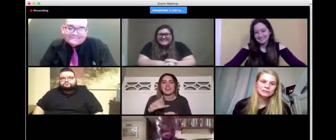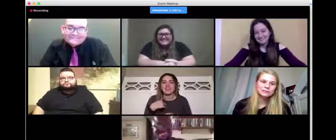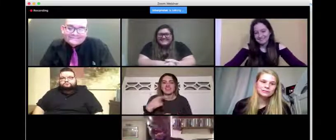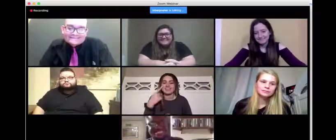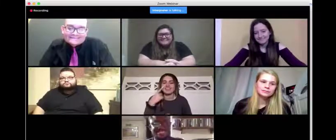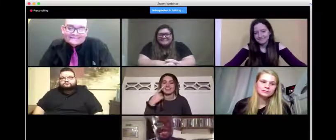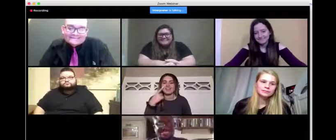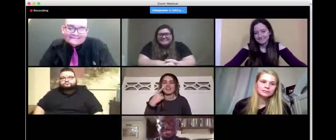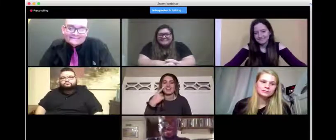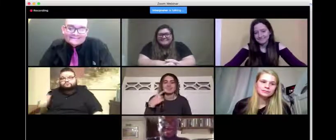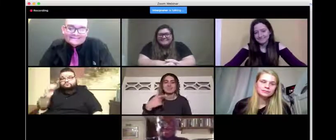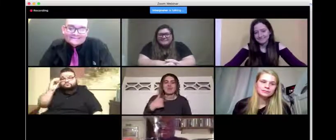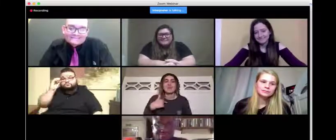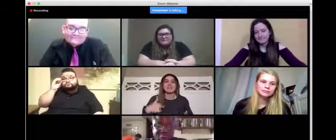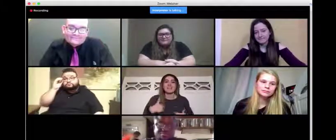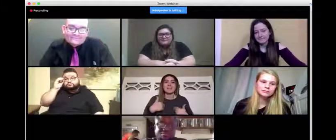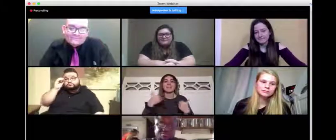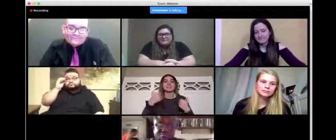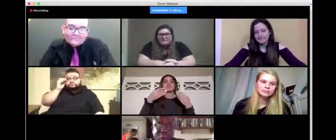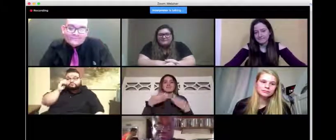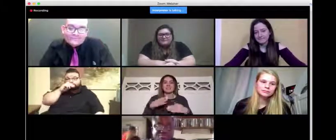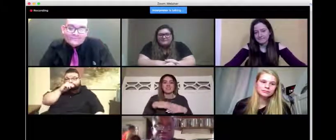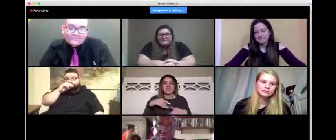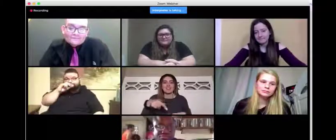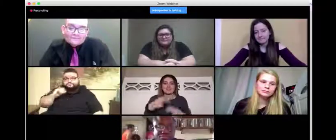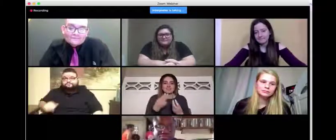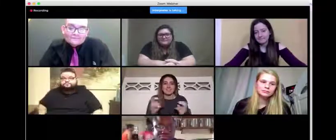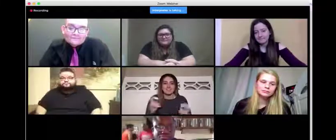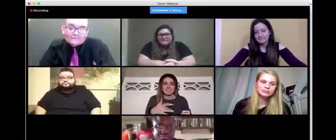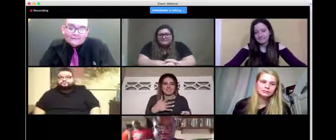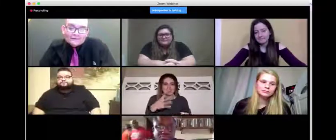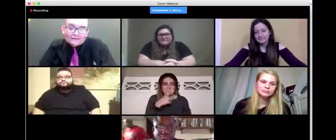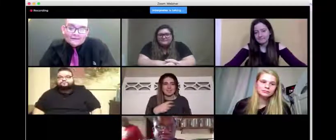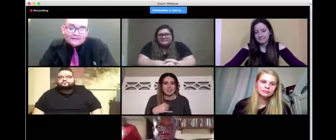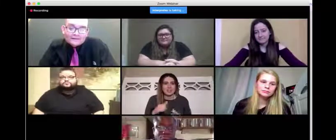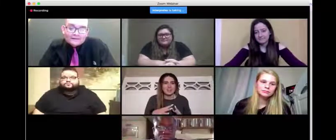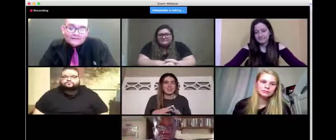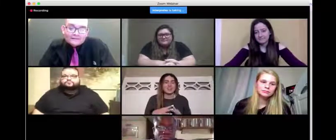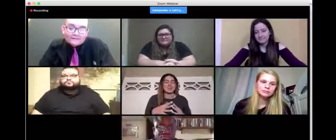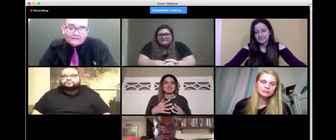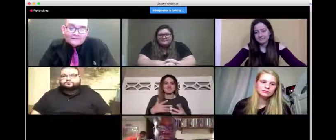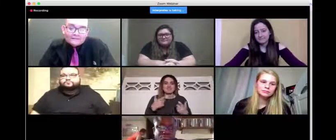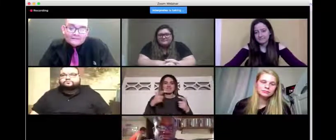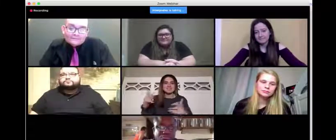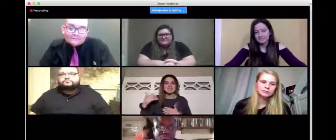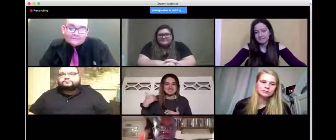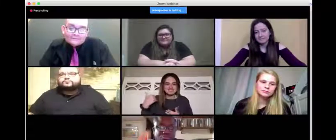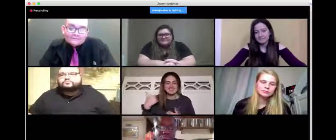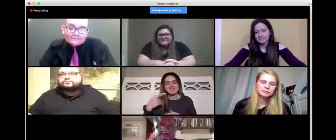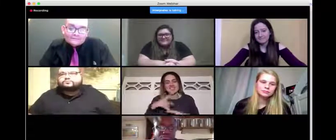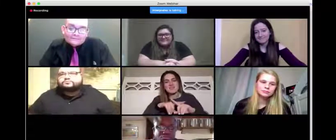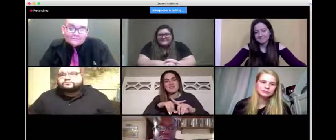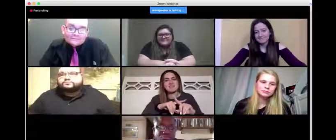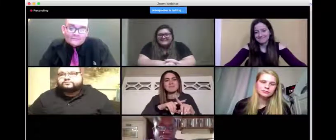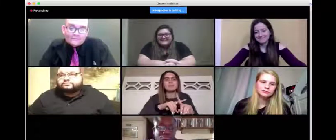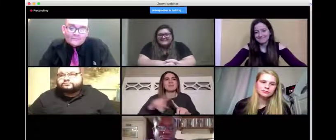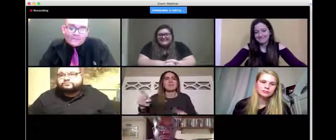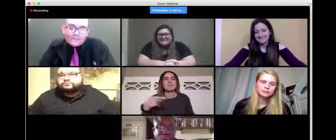it's really weird being on this panel because, I feel like this is a lot of responsibility, but I feel like with my generation, really they're